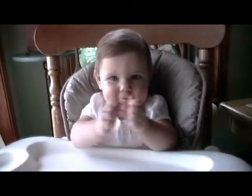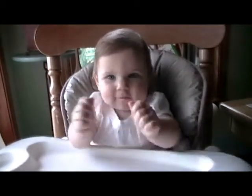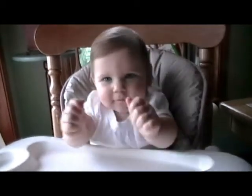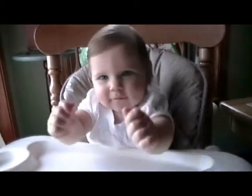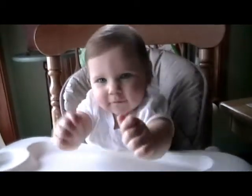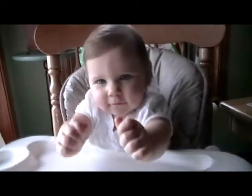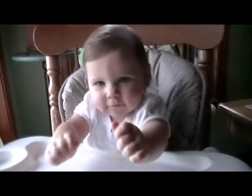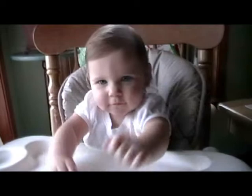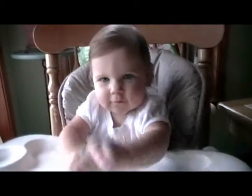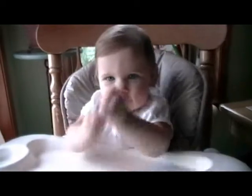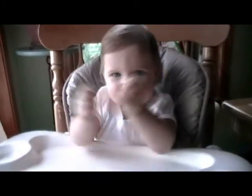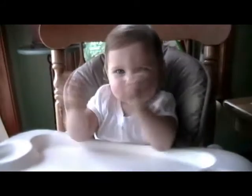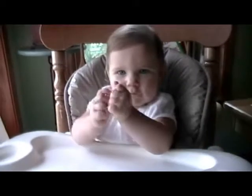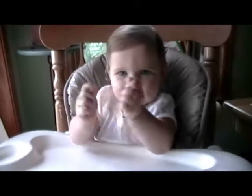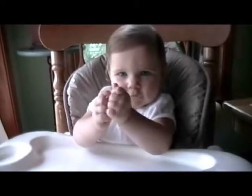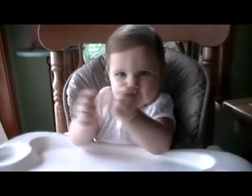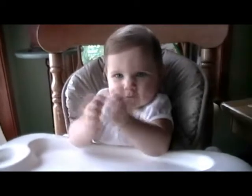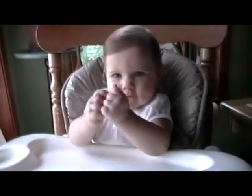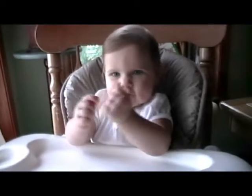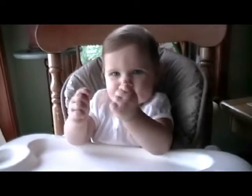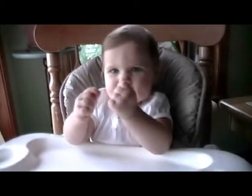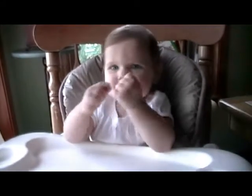Very good. Gianna, can you say